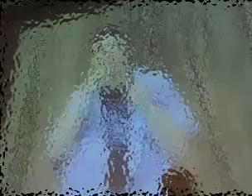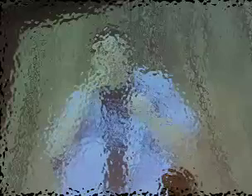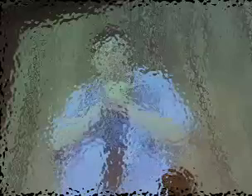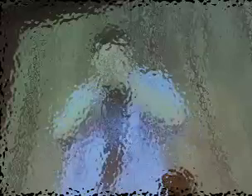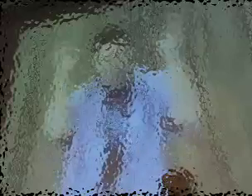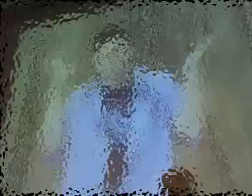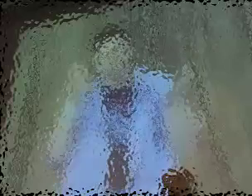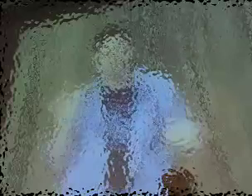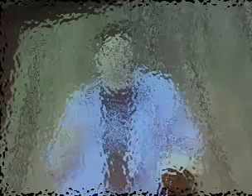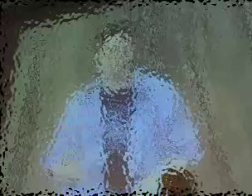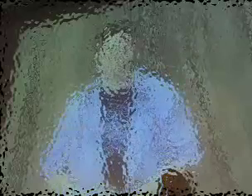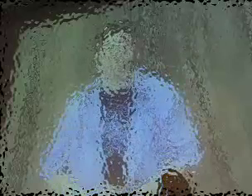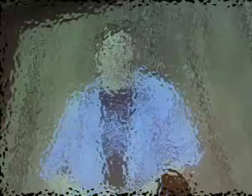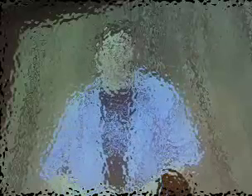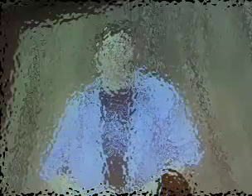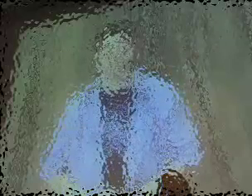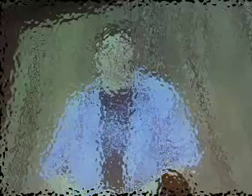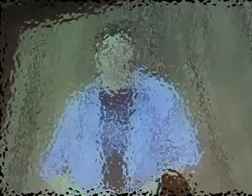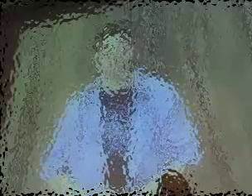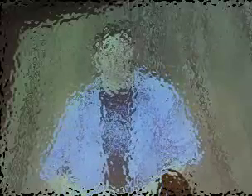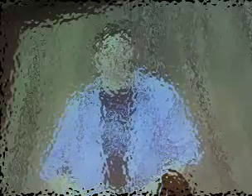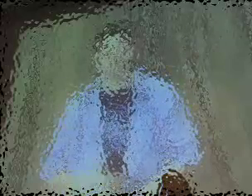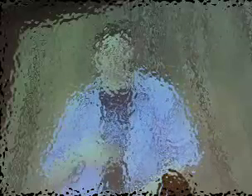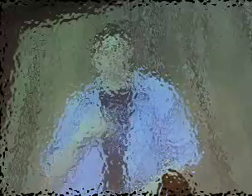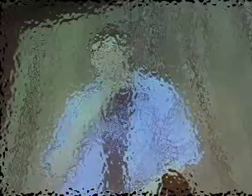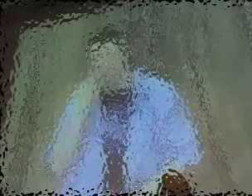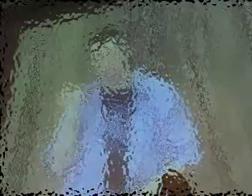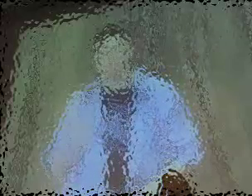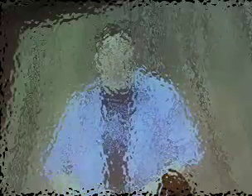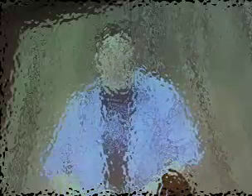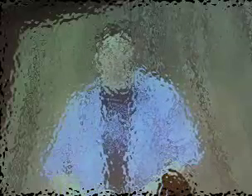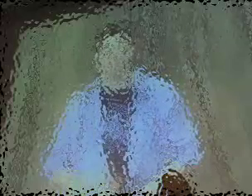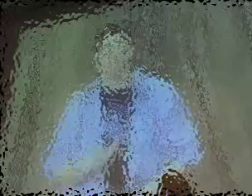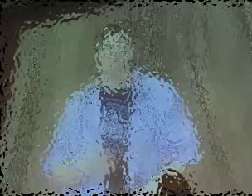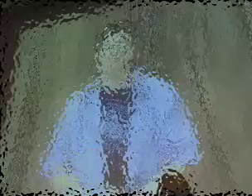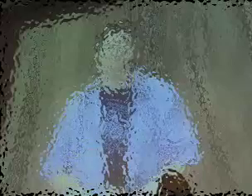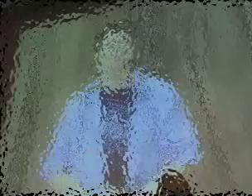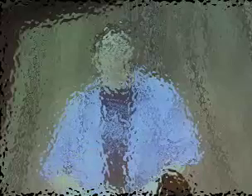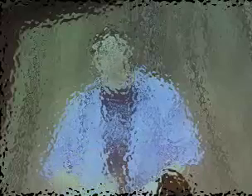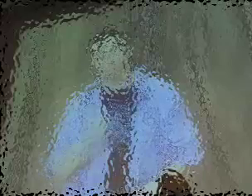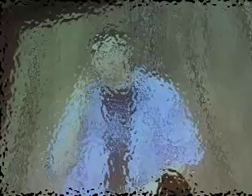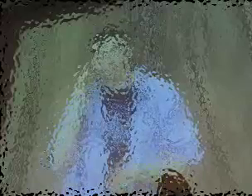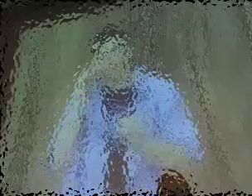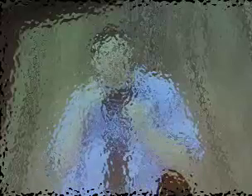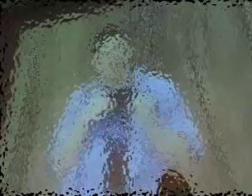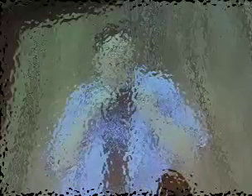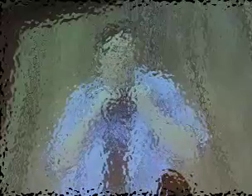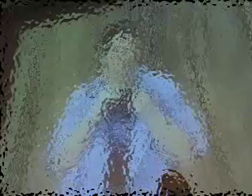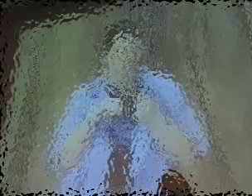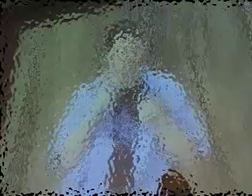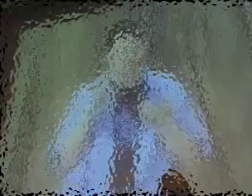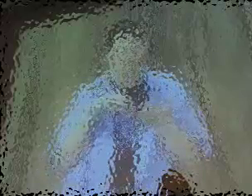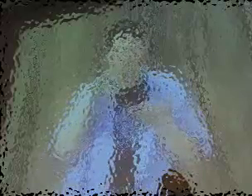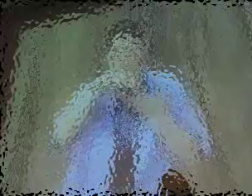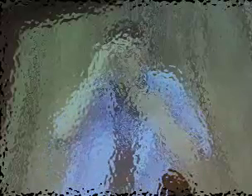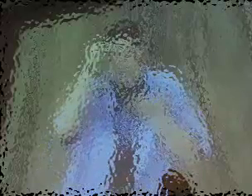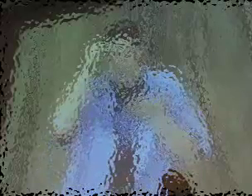I was using ASL, trying to visualize the meaning from print from English to ASL. I think I'm doing better.